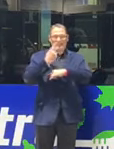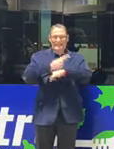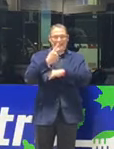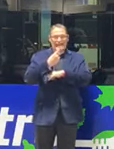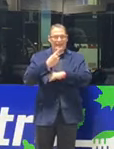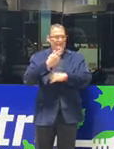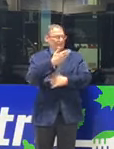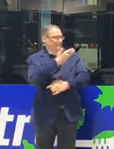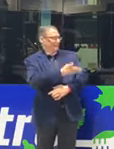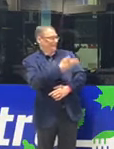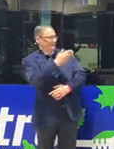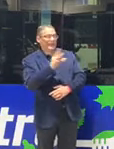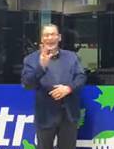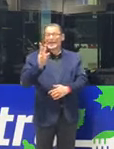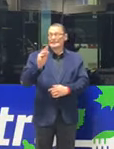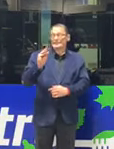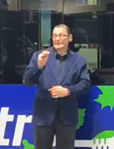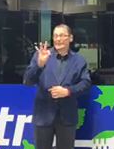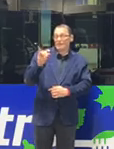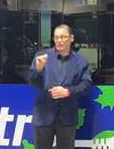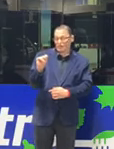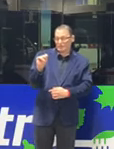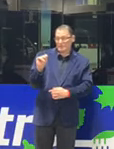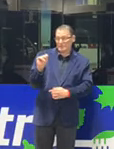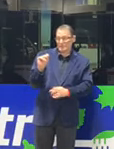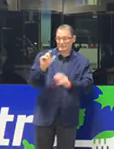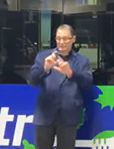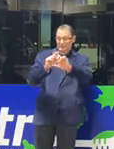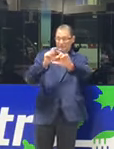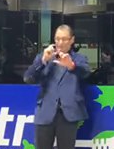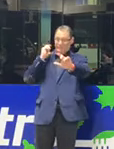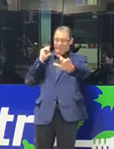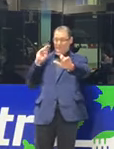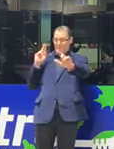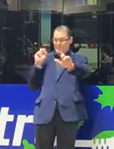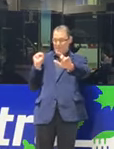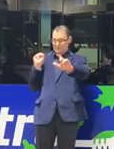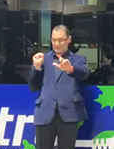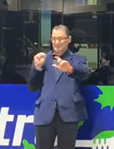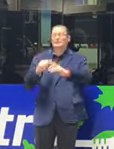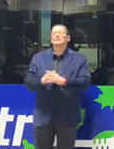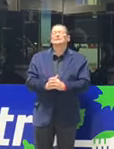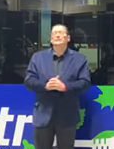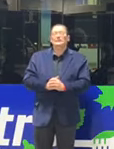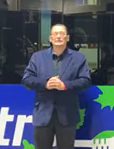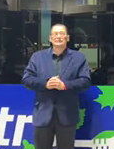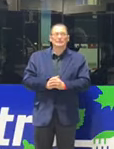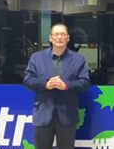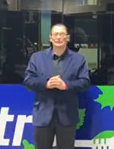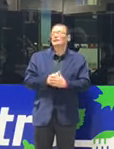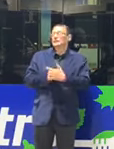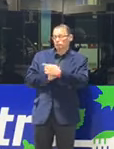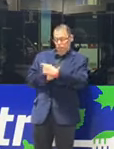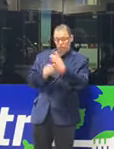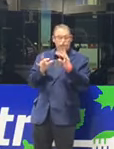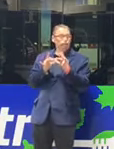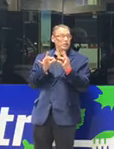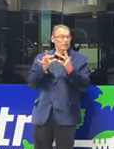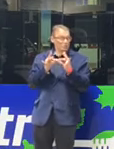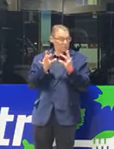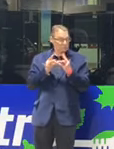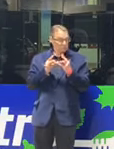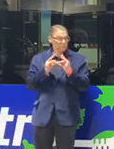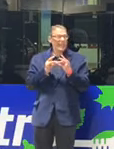this is a 60-foot vehicle. So, for instance, as the mayor mentioned, this is going to